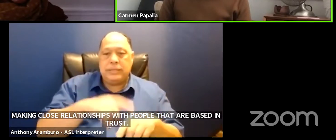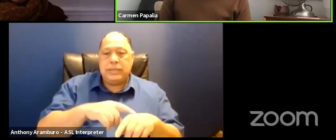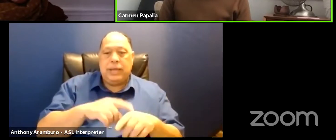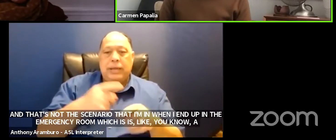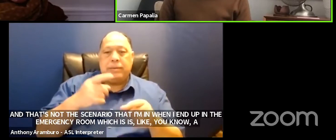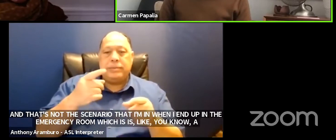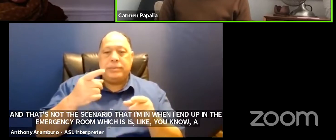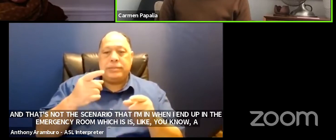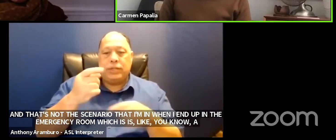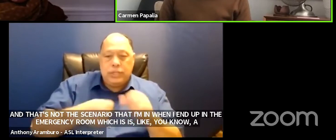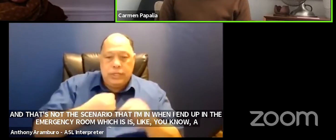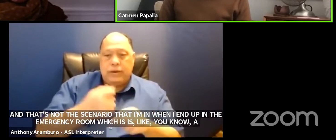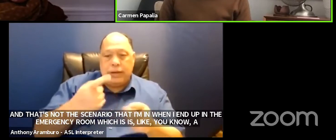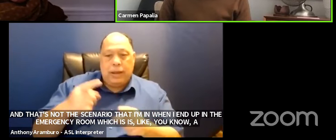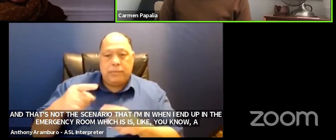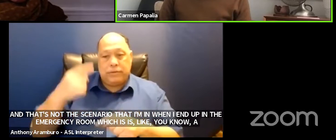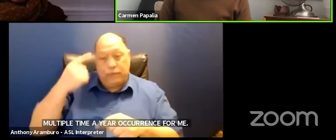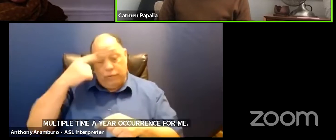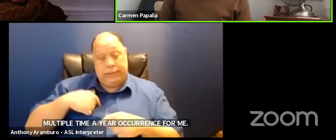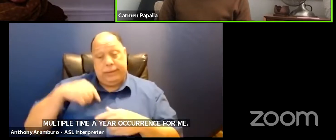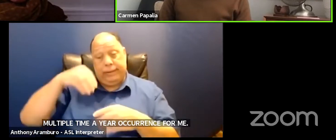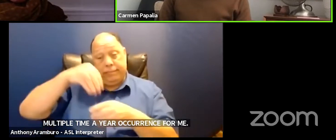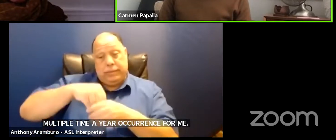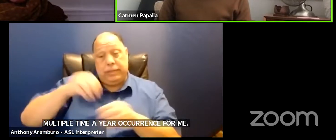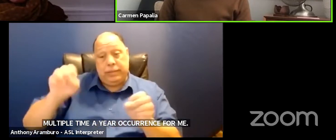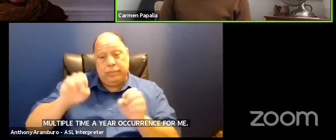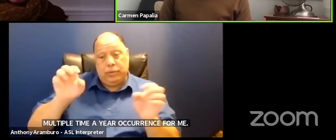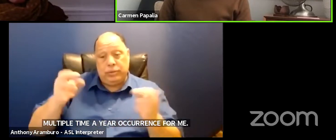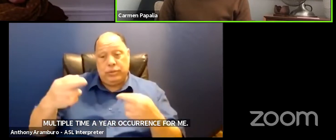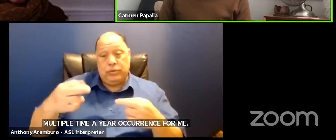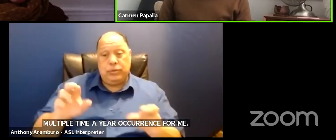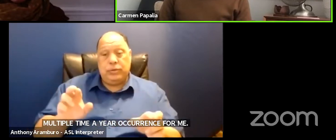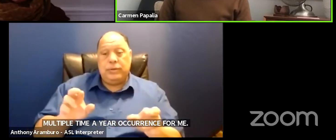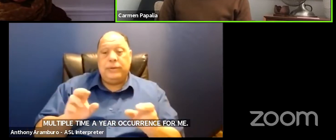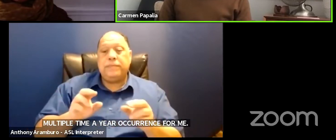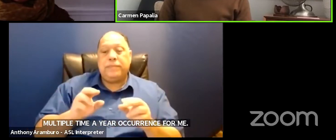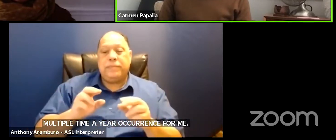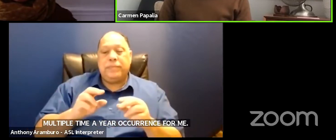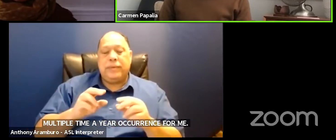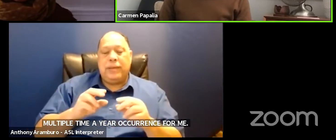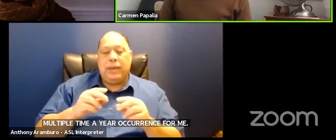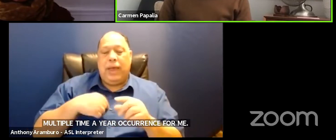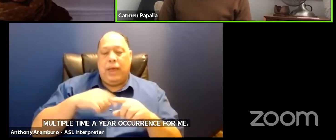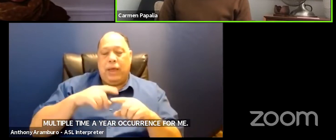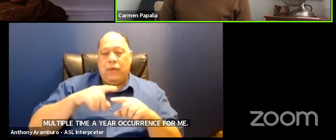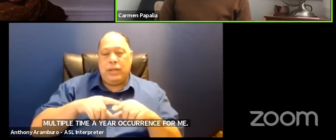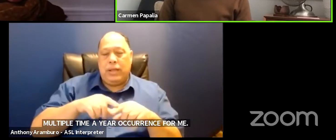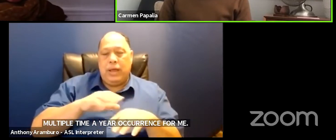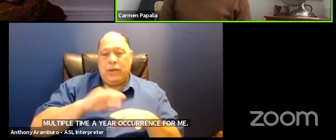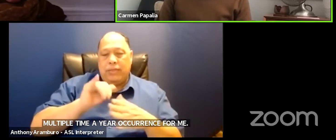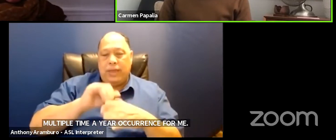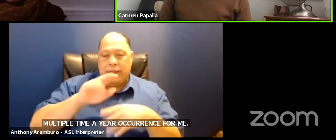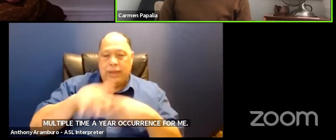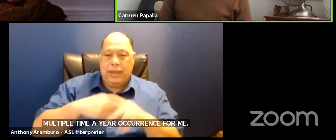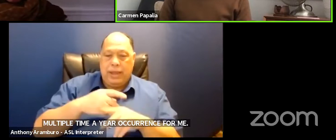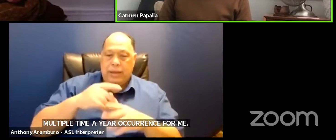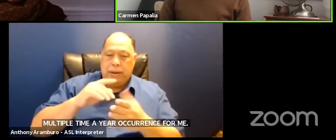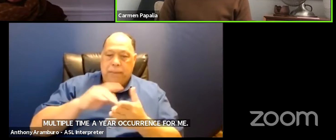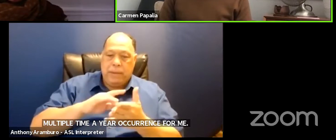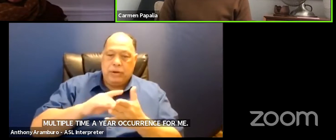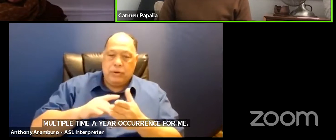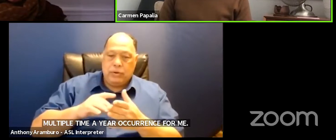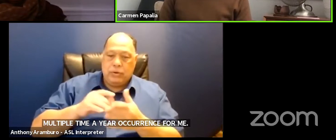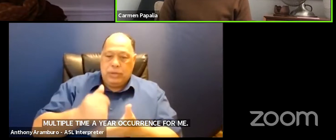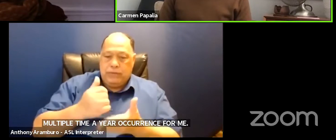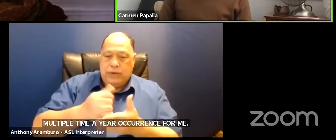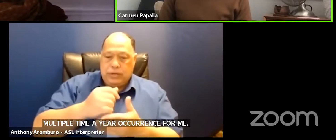So it really does, and I do rely on that kind of medical intervention and support when